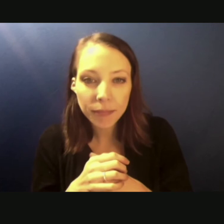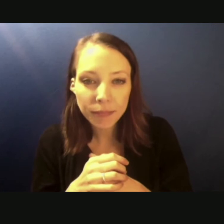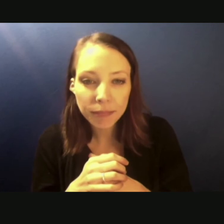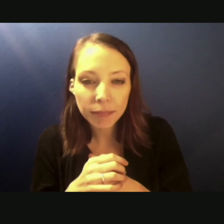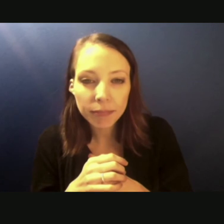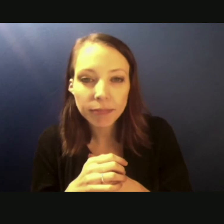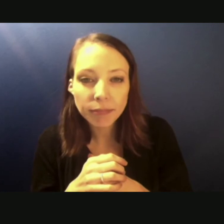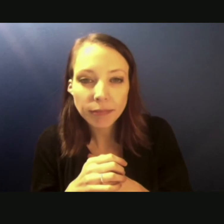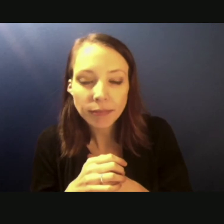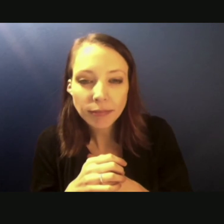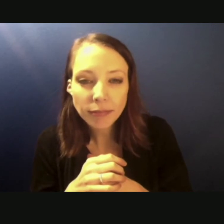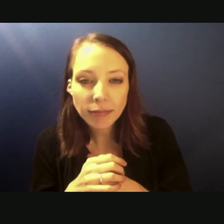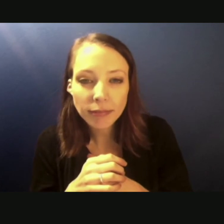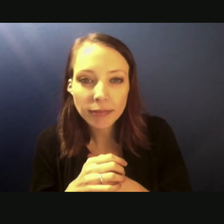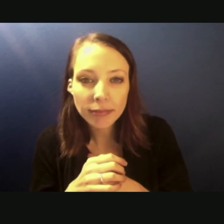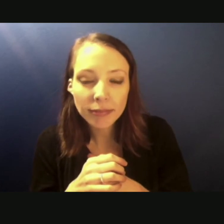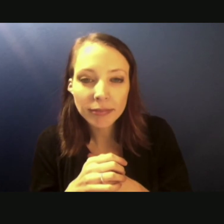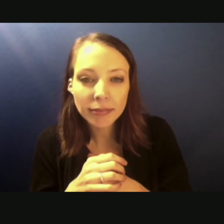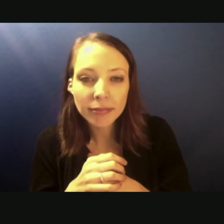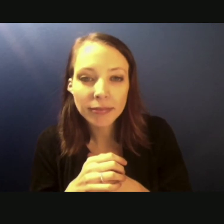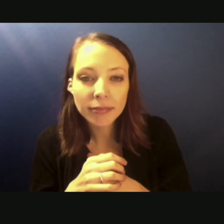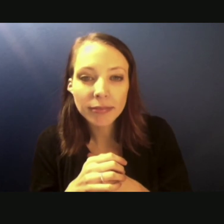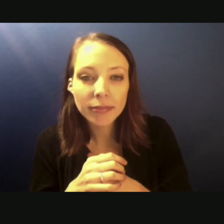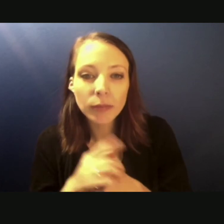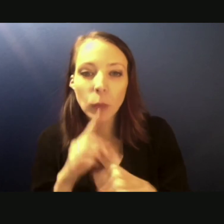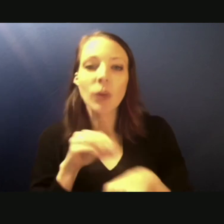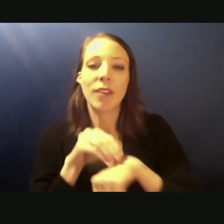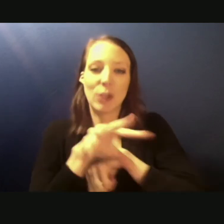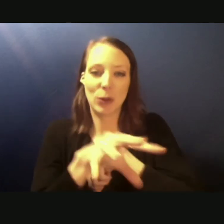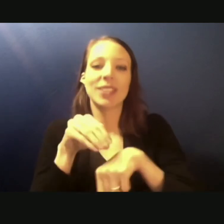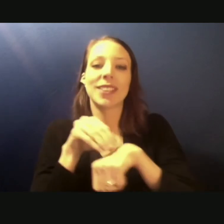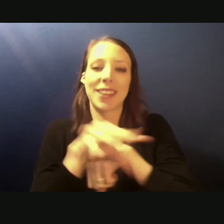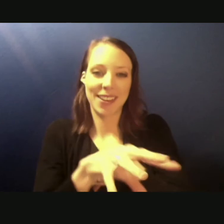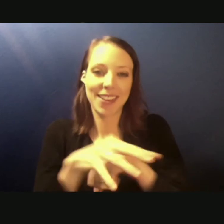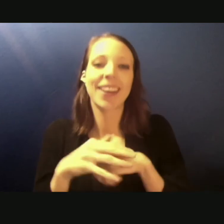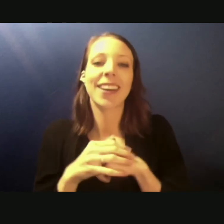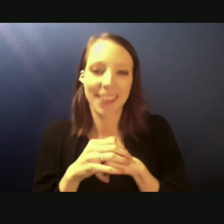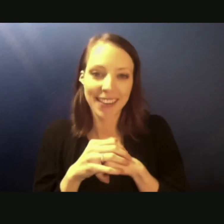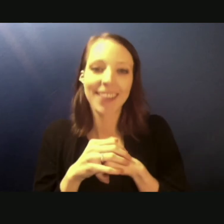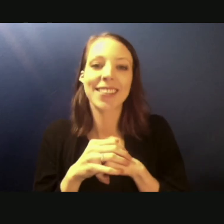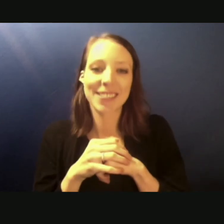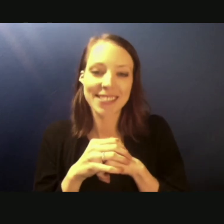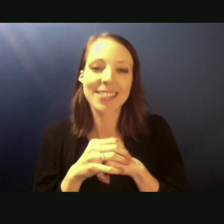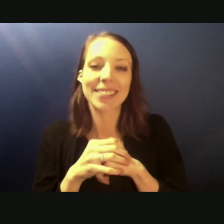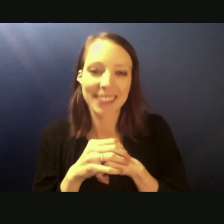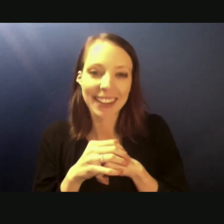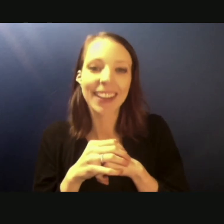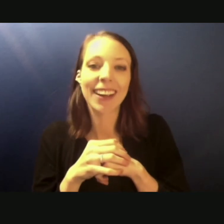I think is what kind of influenced Oh, right. It's kind of